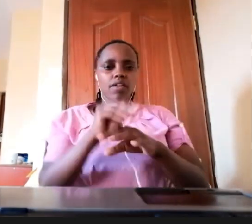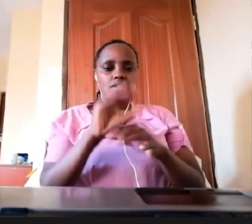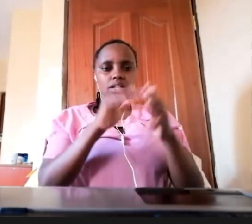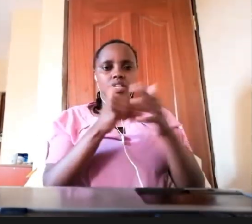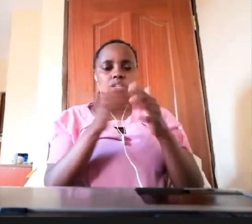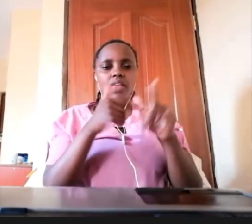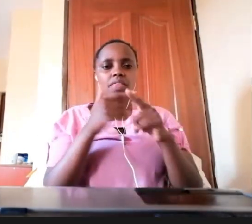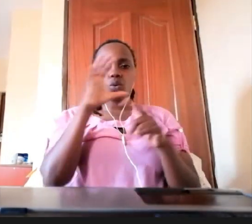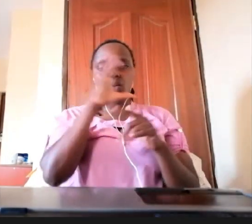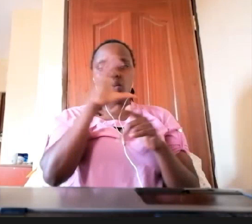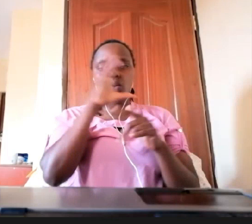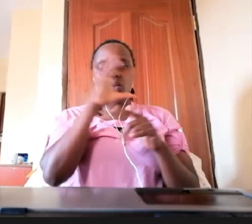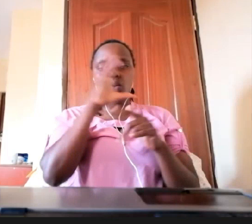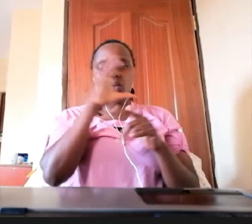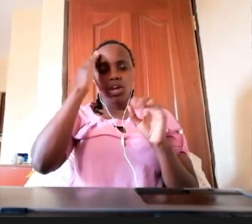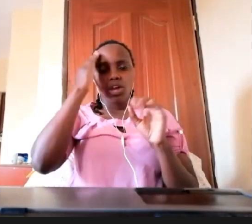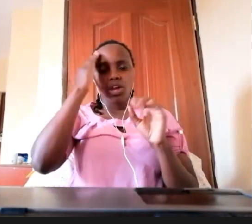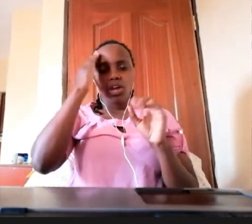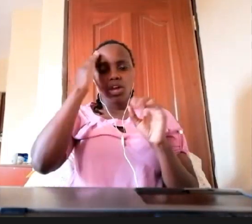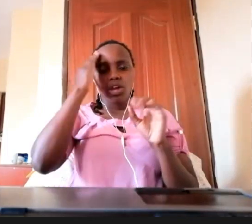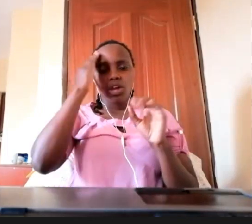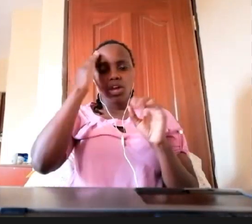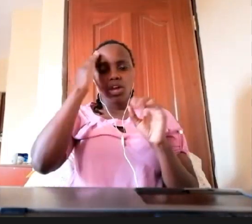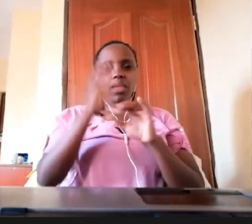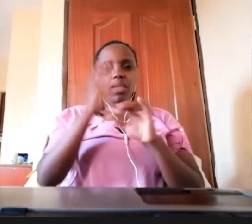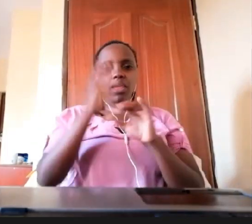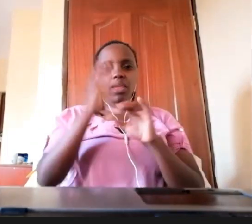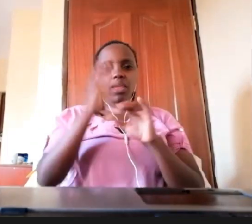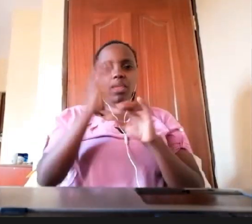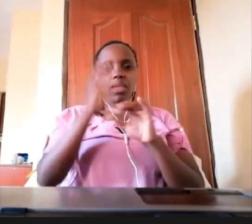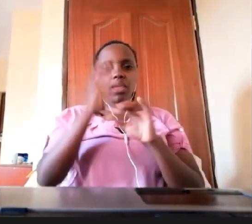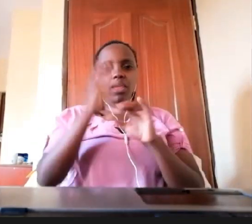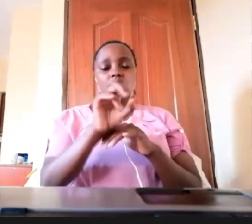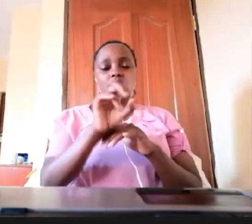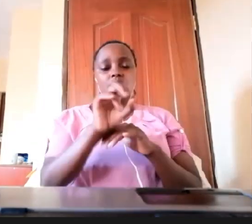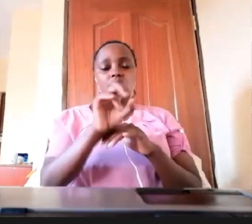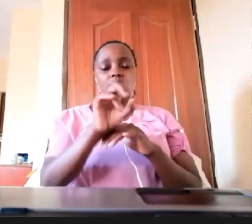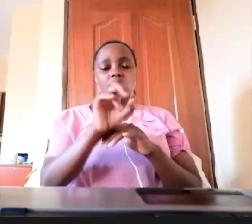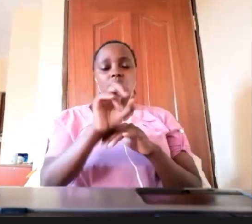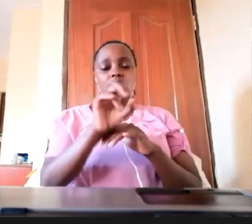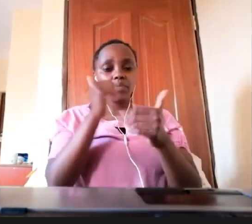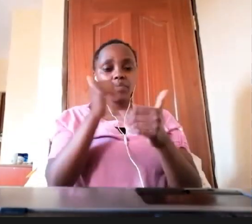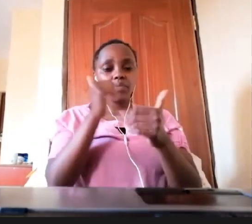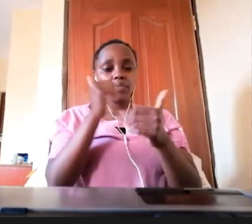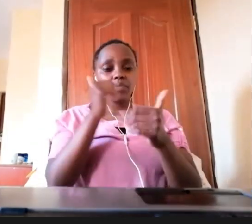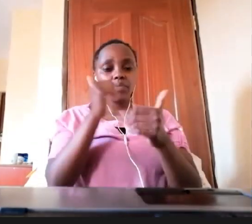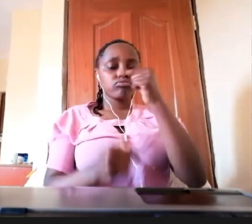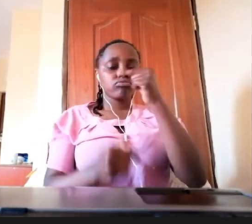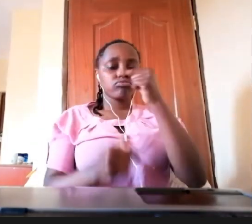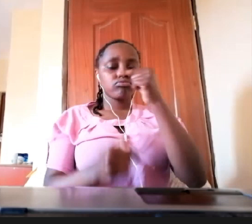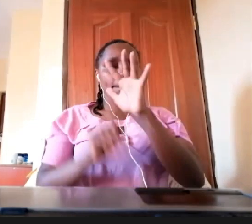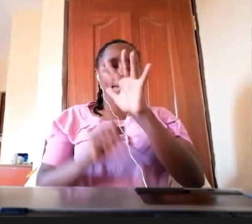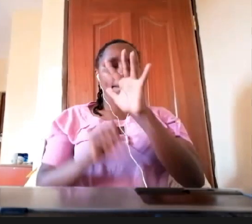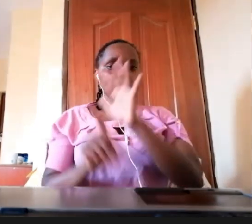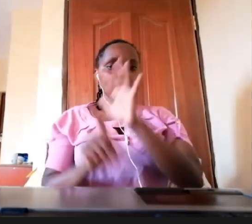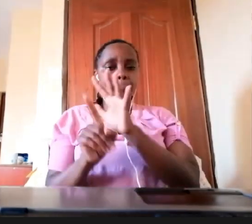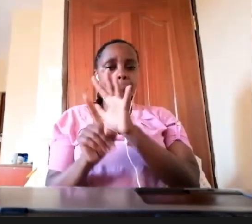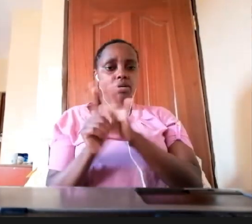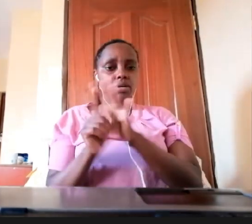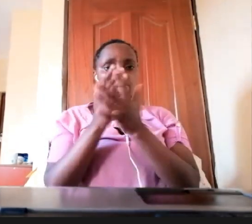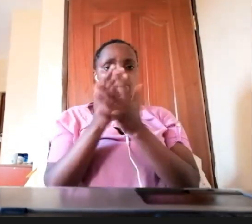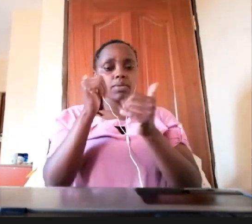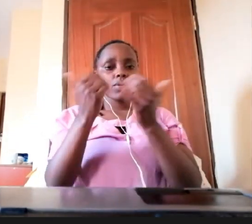not assume we all know because it's been around for 30 years. This is something that keeps on coming up. It's something that is